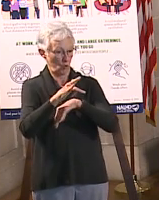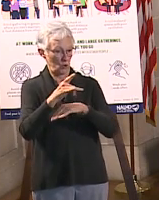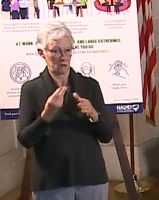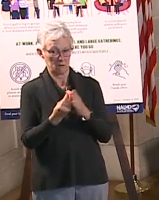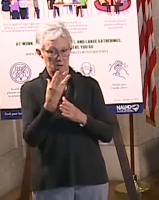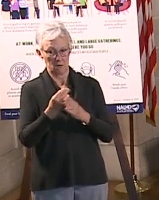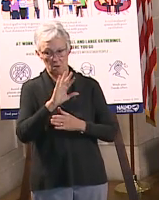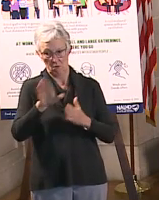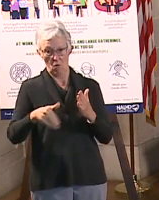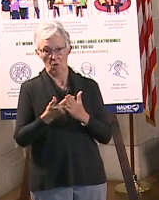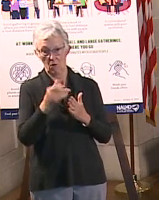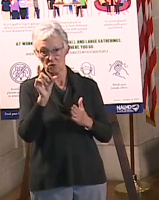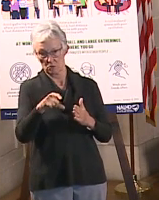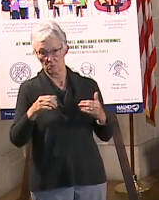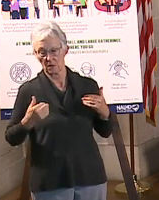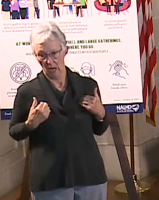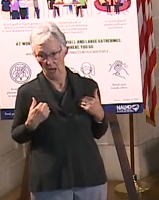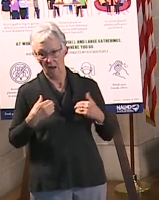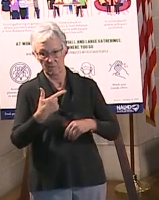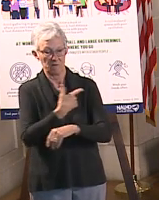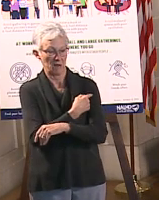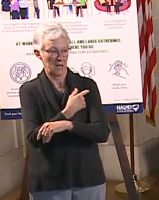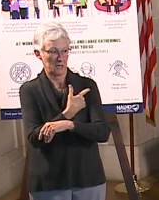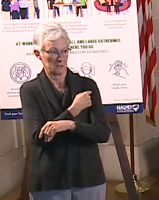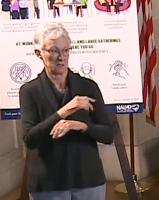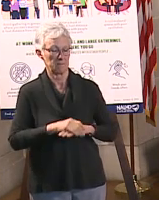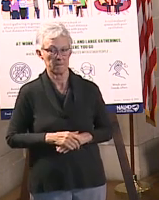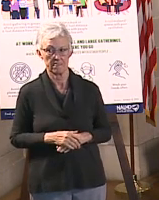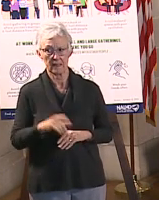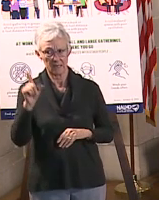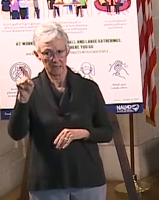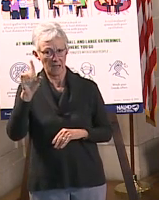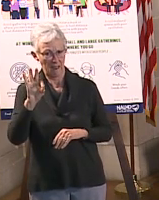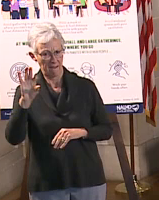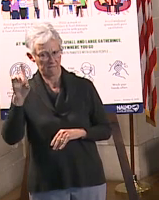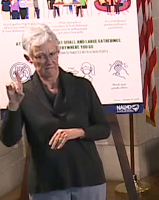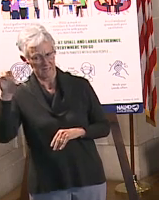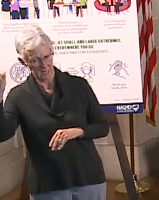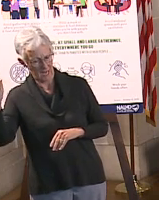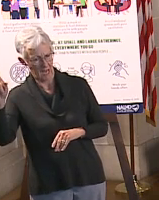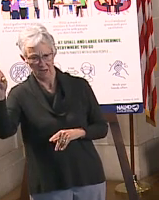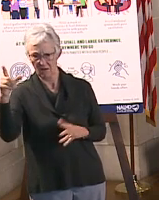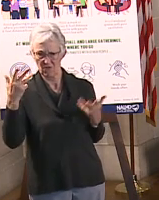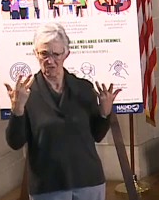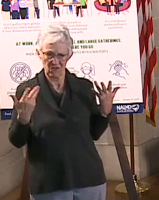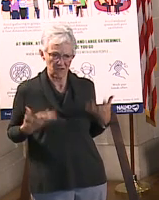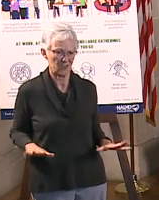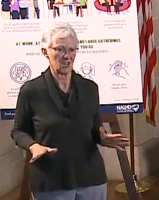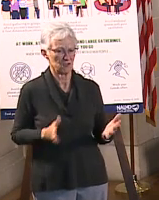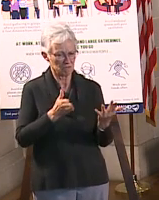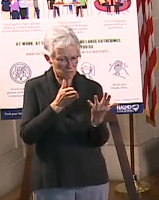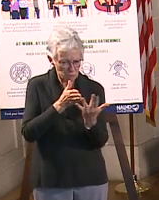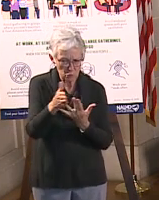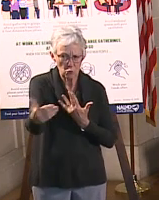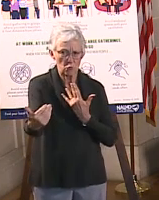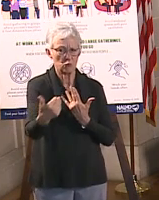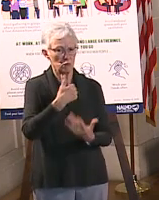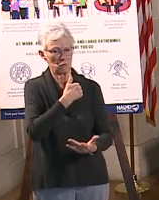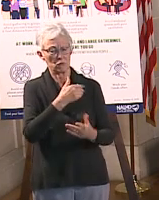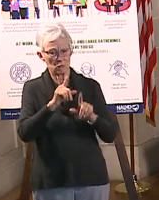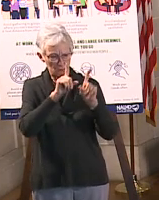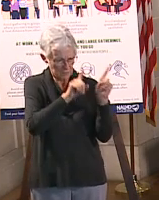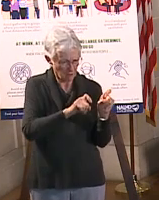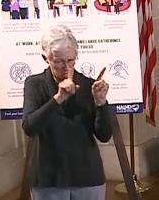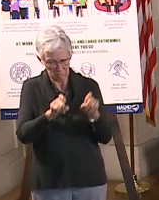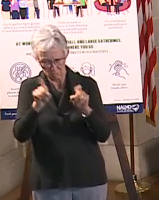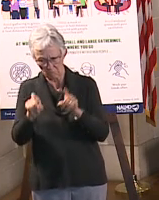safety system has a rigorous process to ensure safety. This vaccine has endured a significant amount of scrutiny during the clinical trials, in